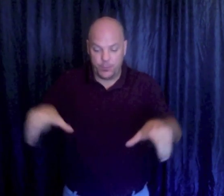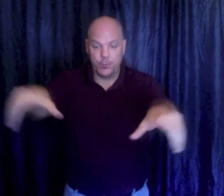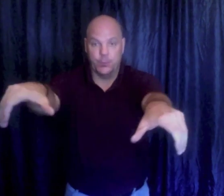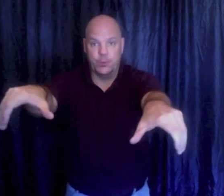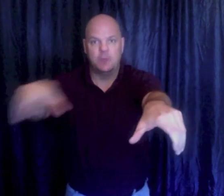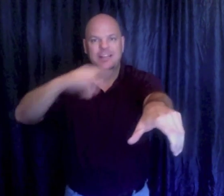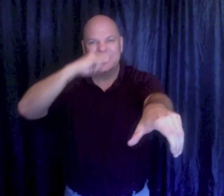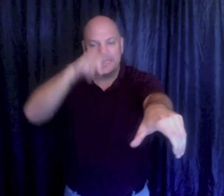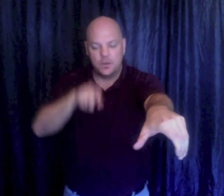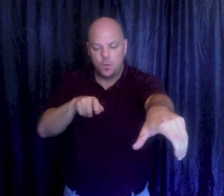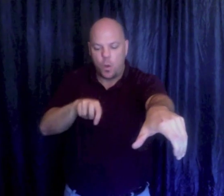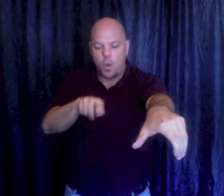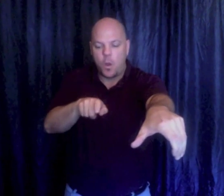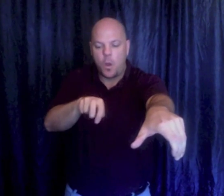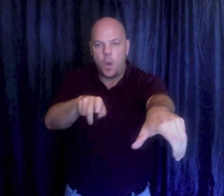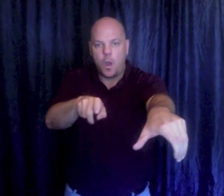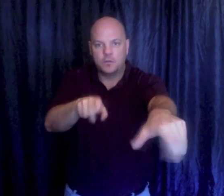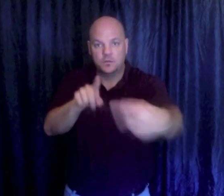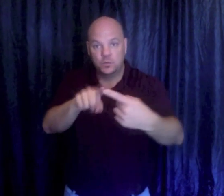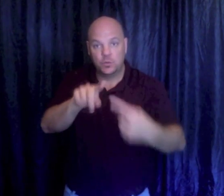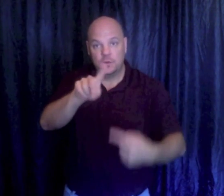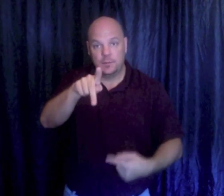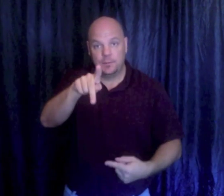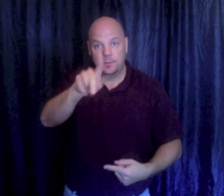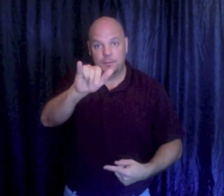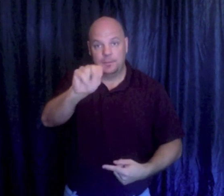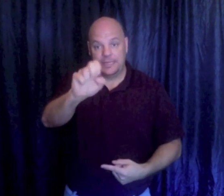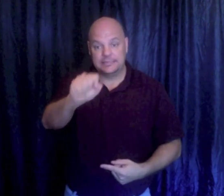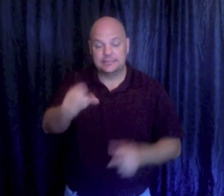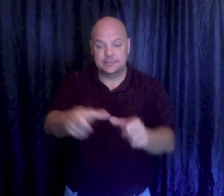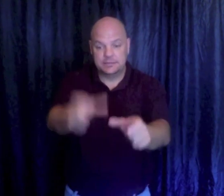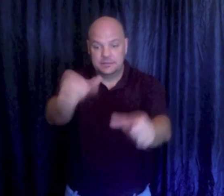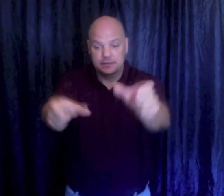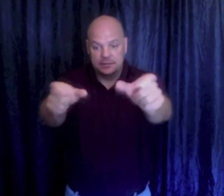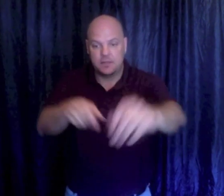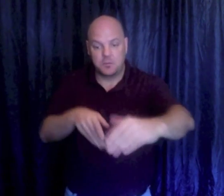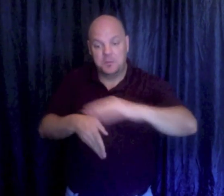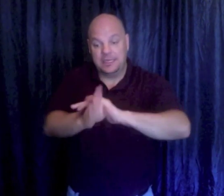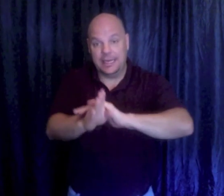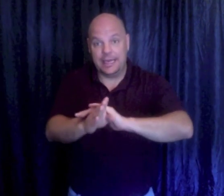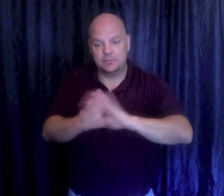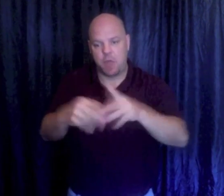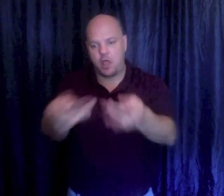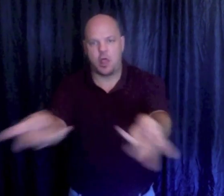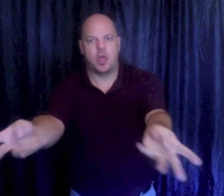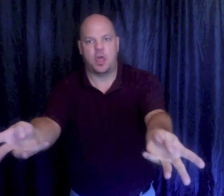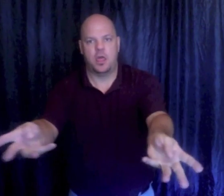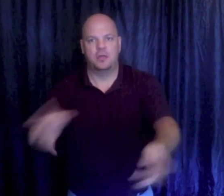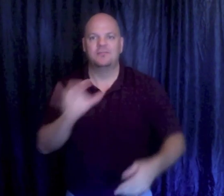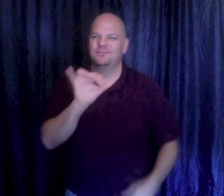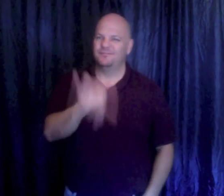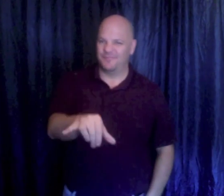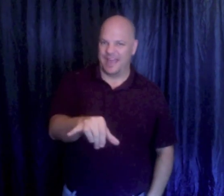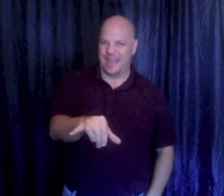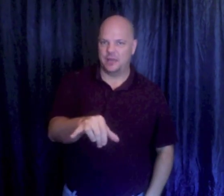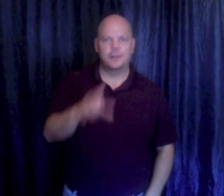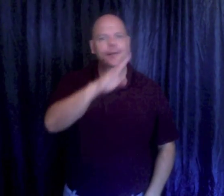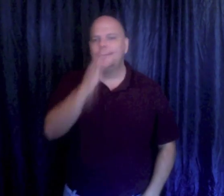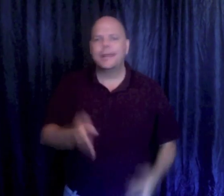the kid walks up to the bowling pins and knocks all the pins over? That would never happen. And